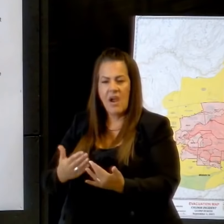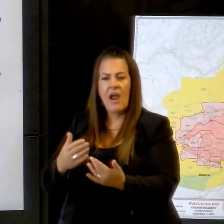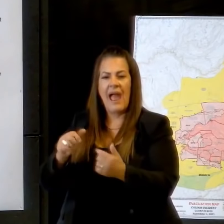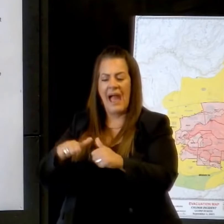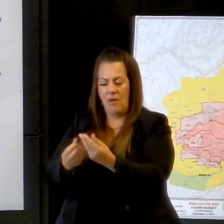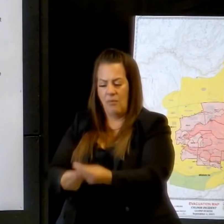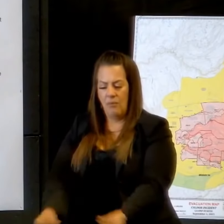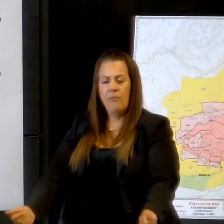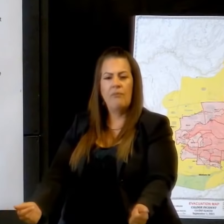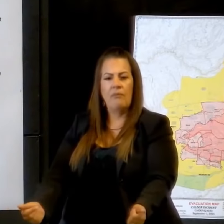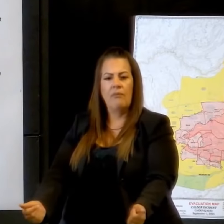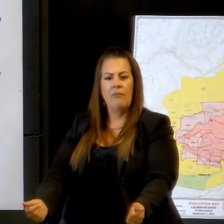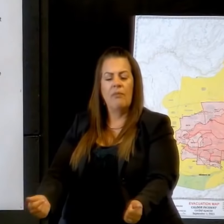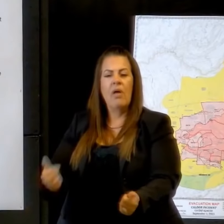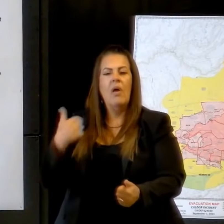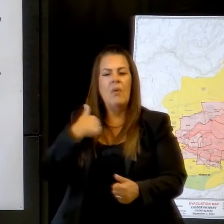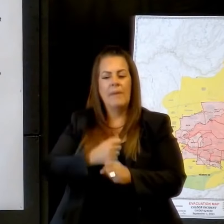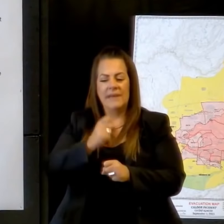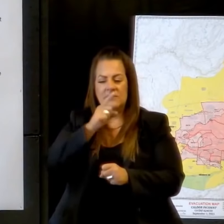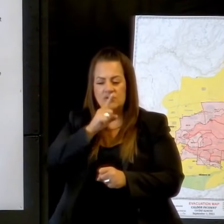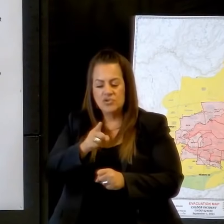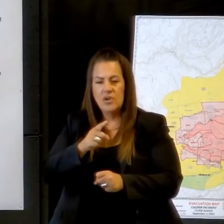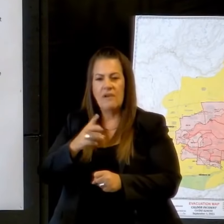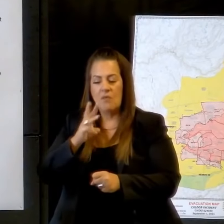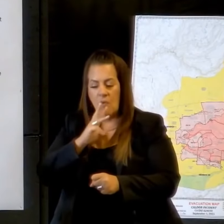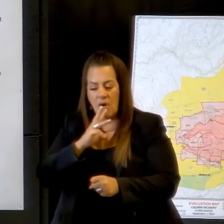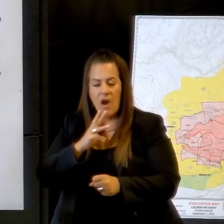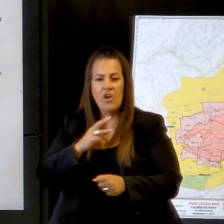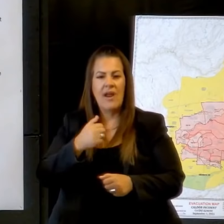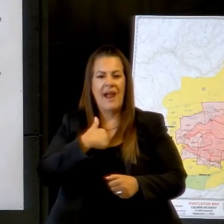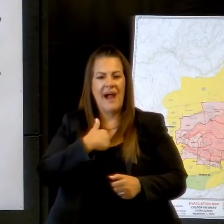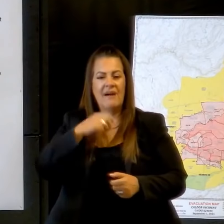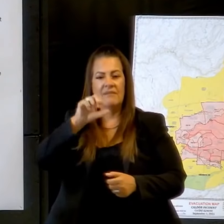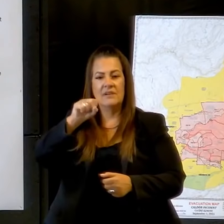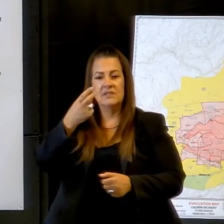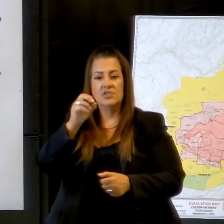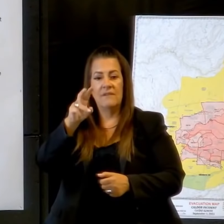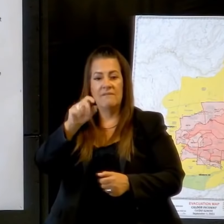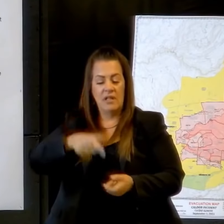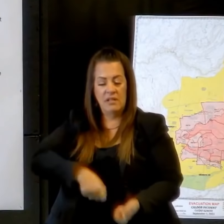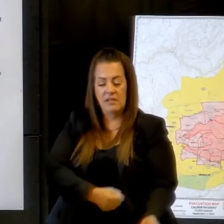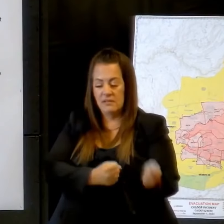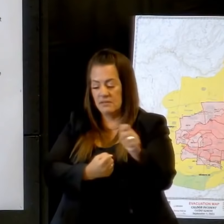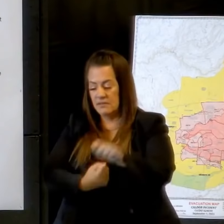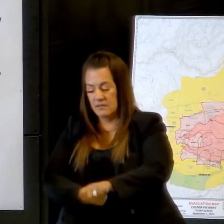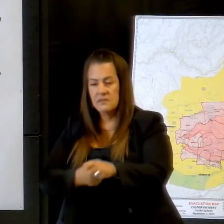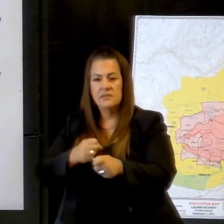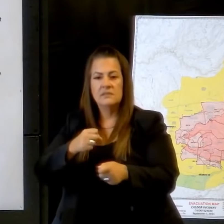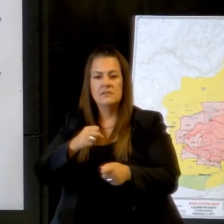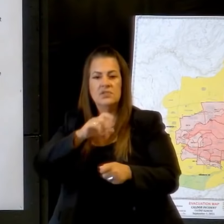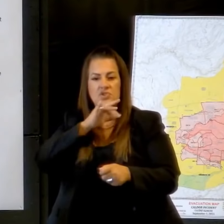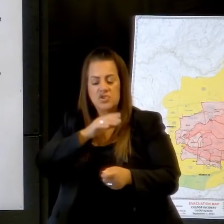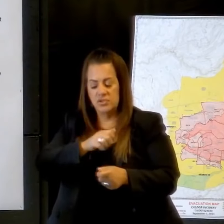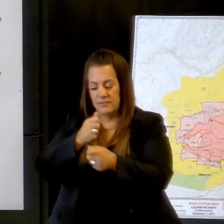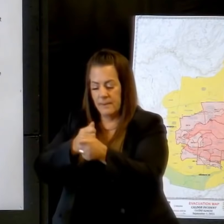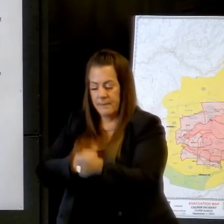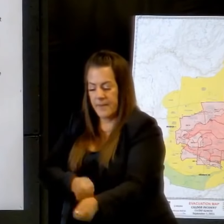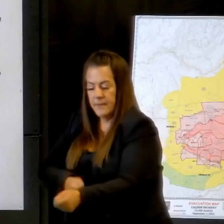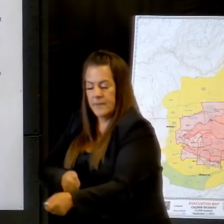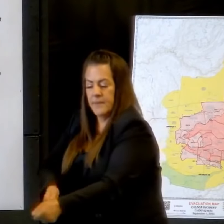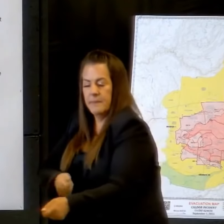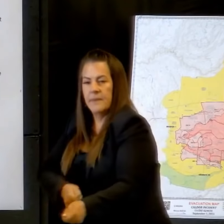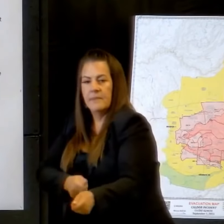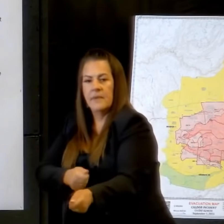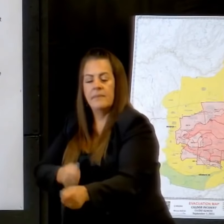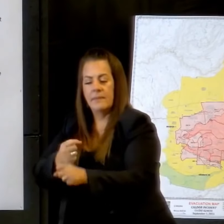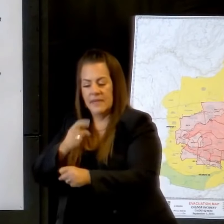hot anymore. So we call that mopping up. That's just some of our slang terminology of making sure that the fire is completely extinguished.